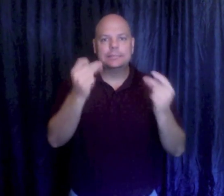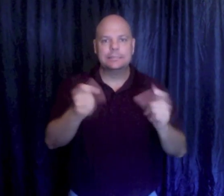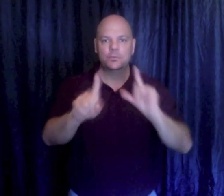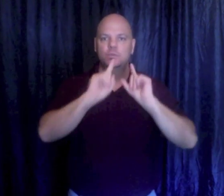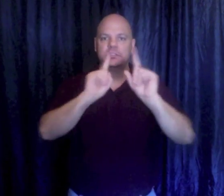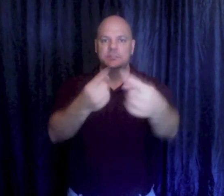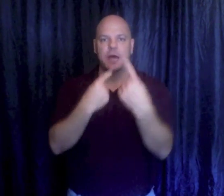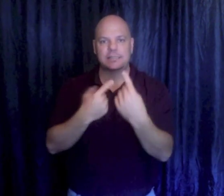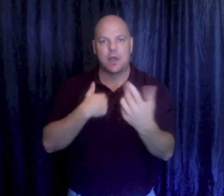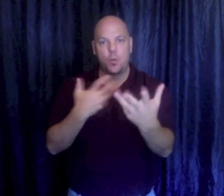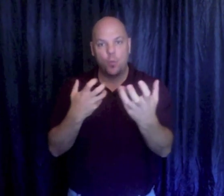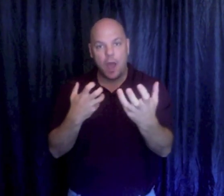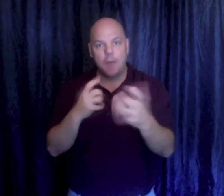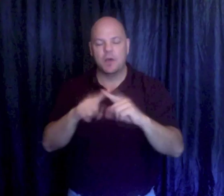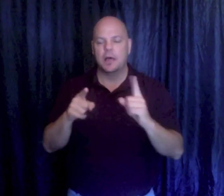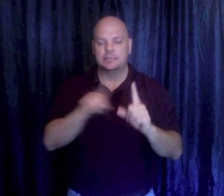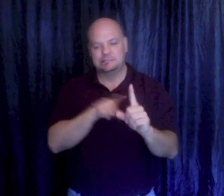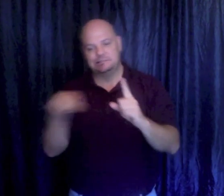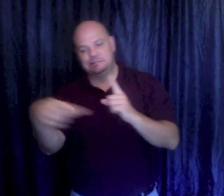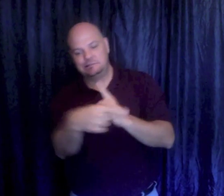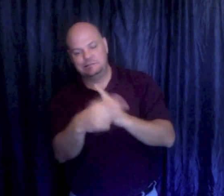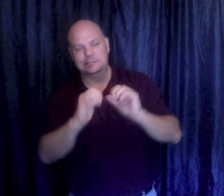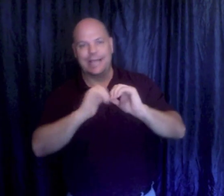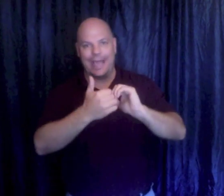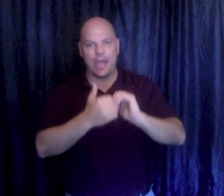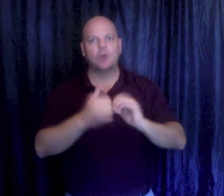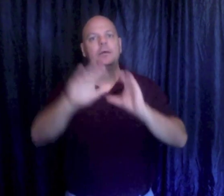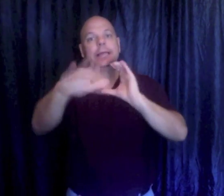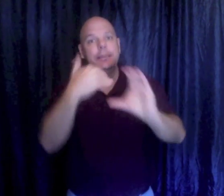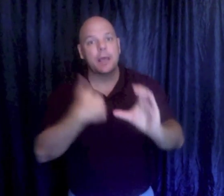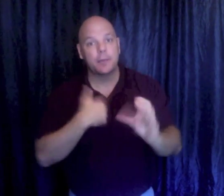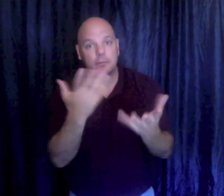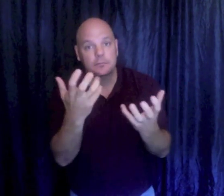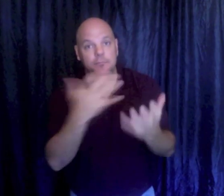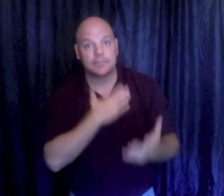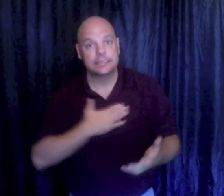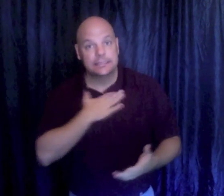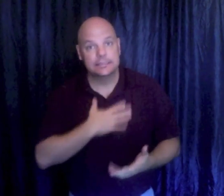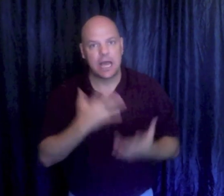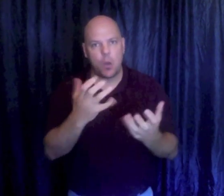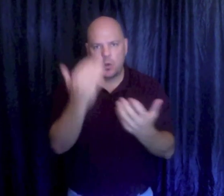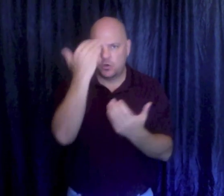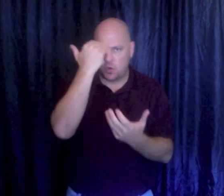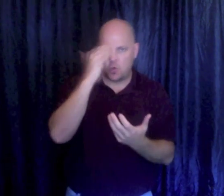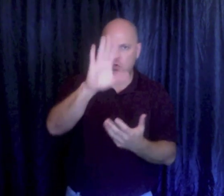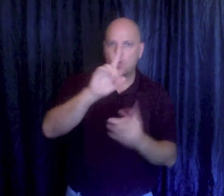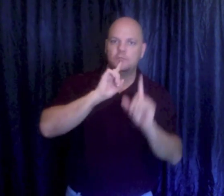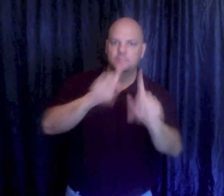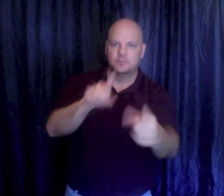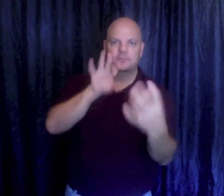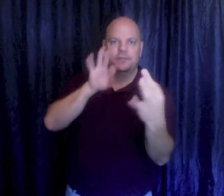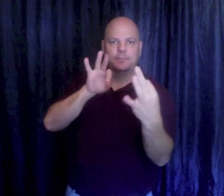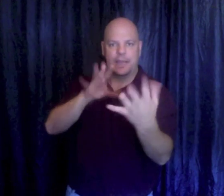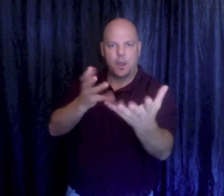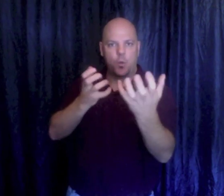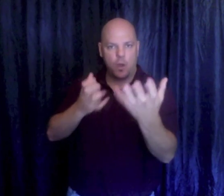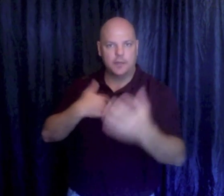responses, so I have to work around that by saying, hey, email me and let me know what your feedback is. So what was your email